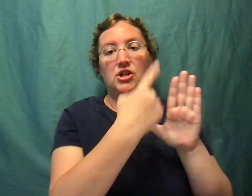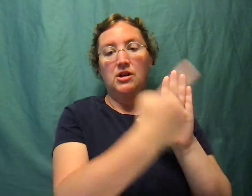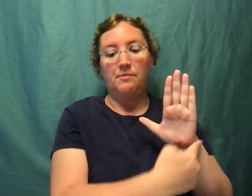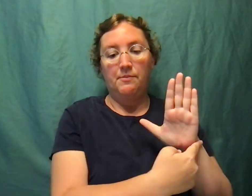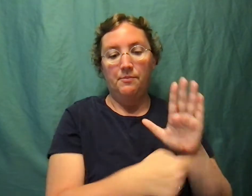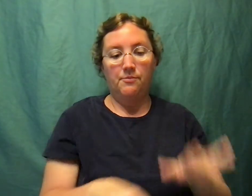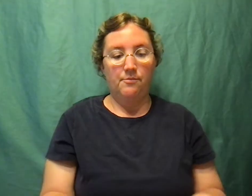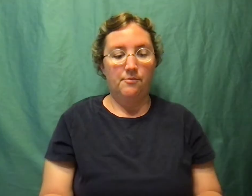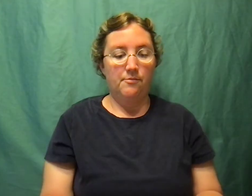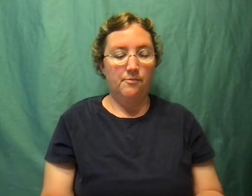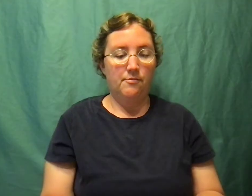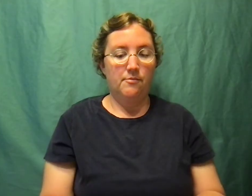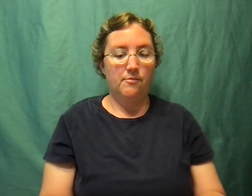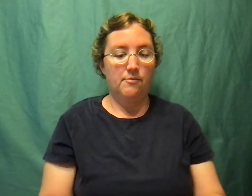Michigan.